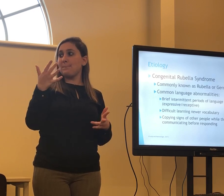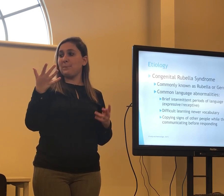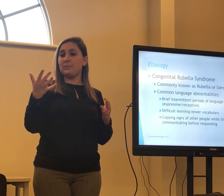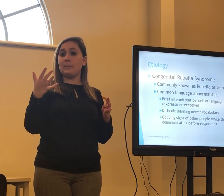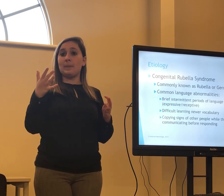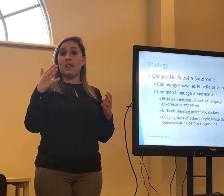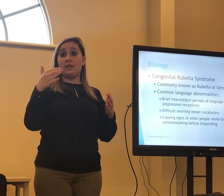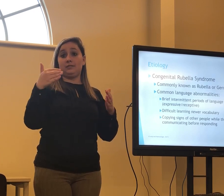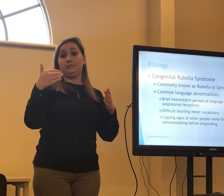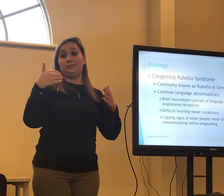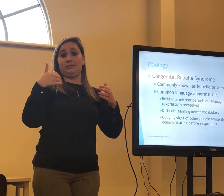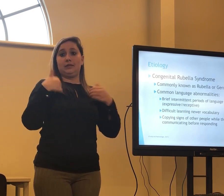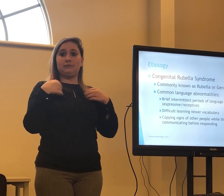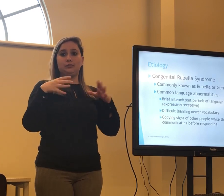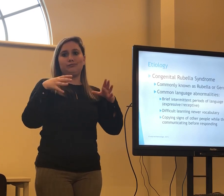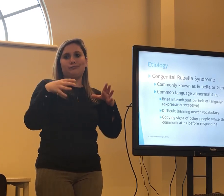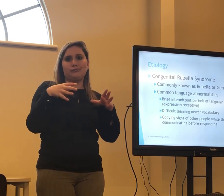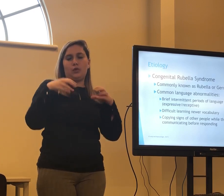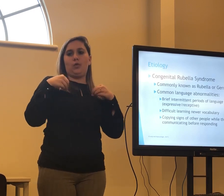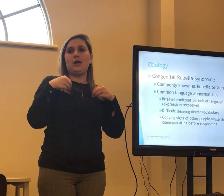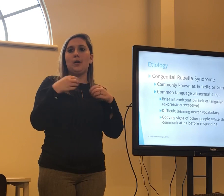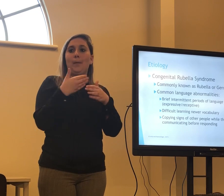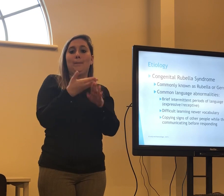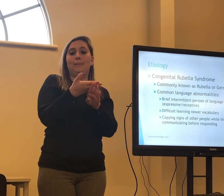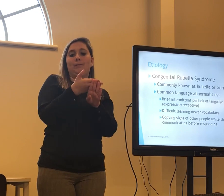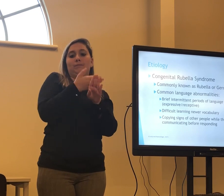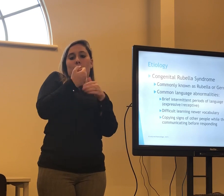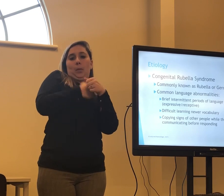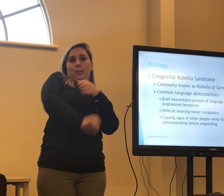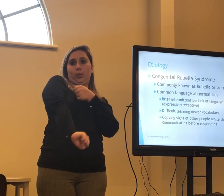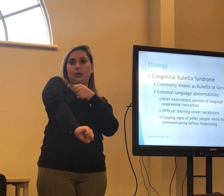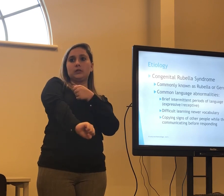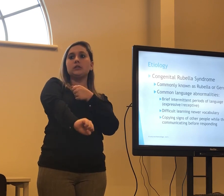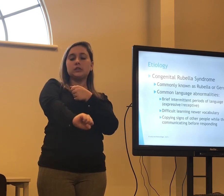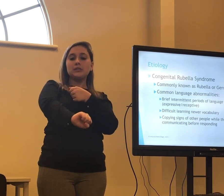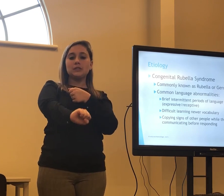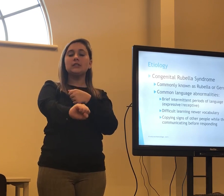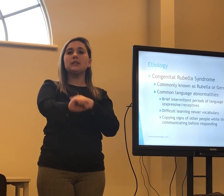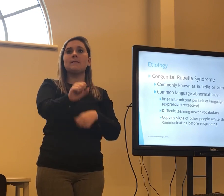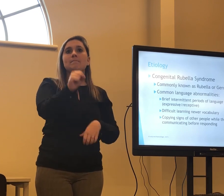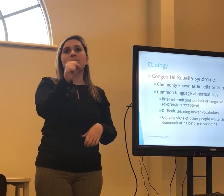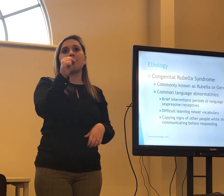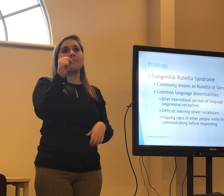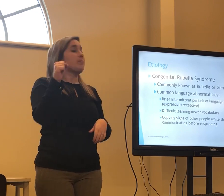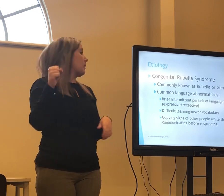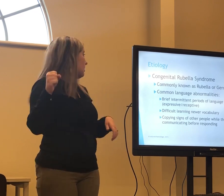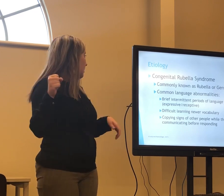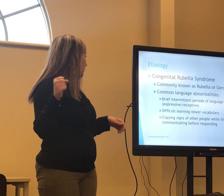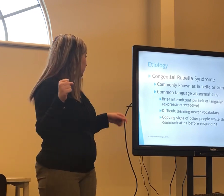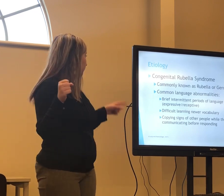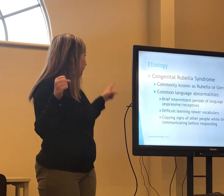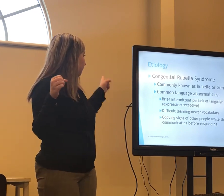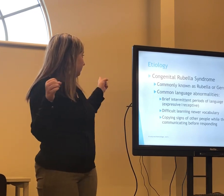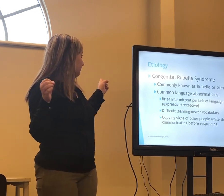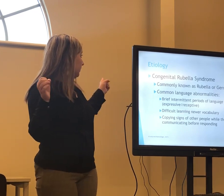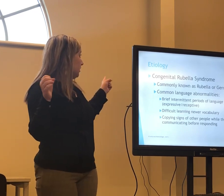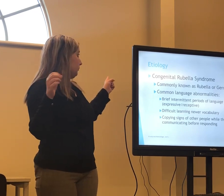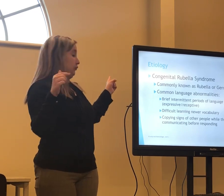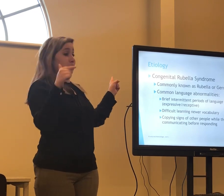acquire, there's the word I'm looking for, acquire before you're born. So congenital rubella syndrome. We've heard this as German measles. It